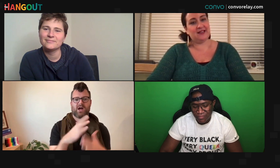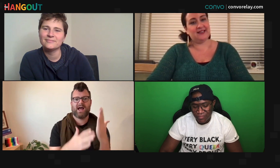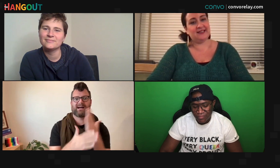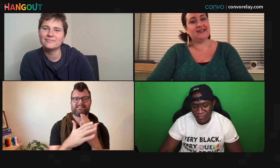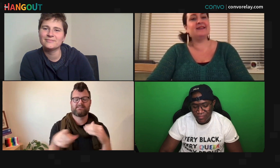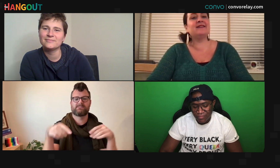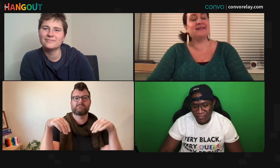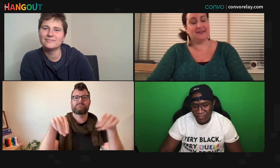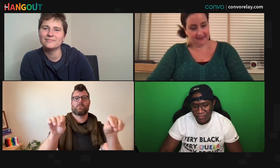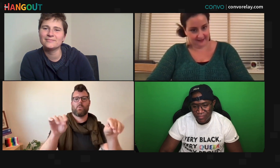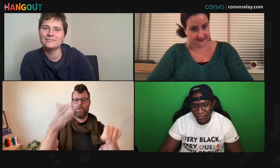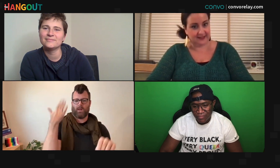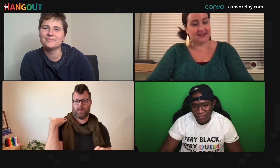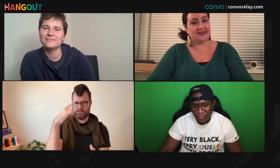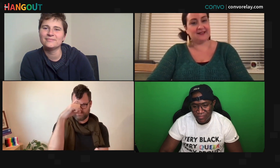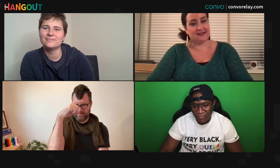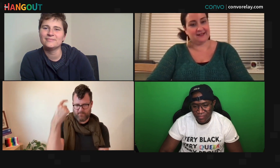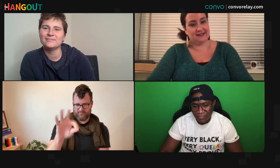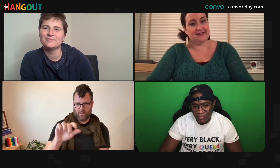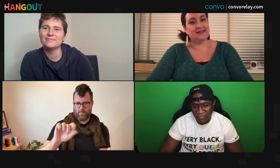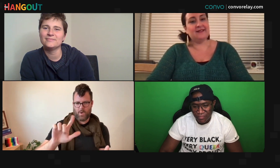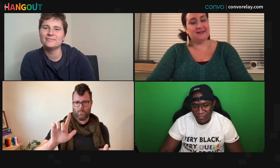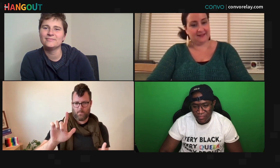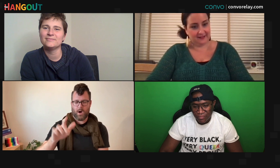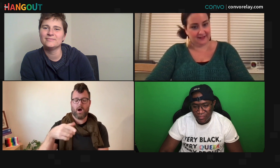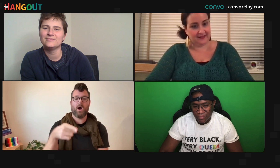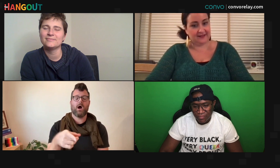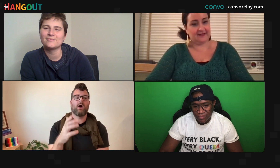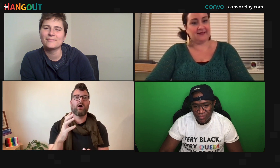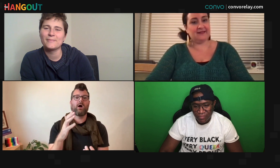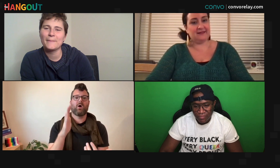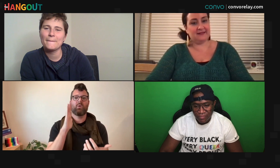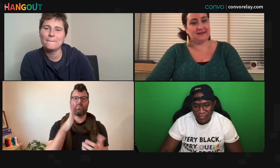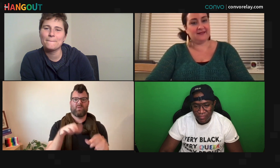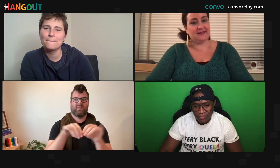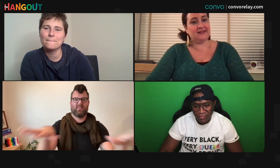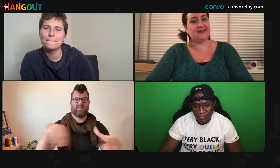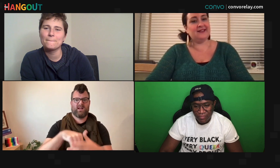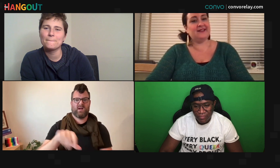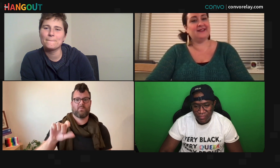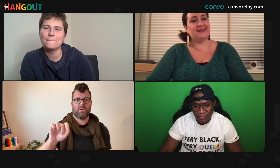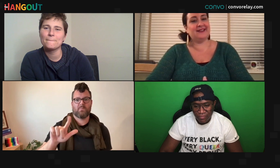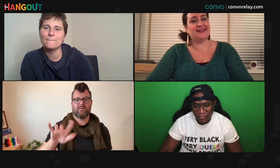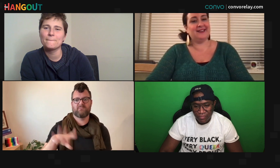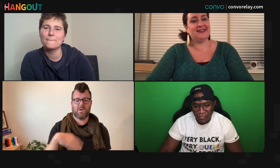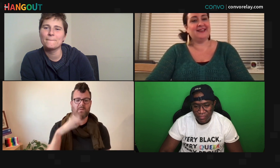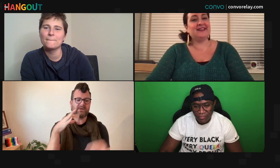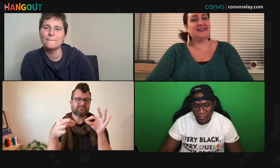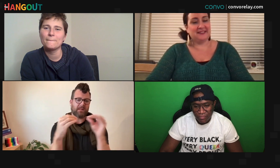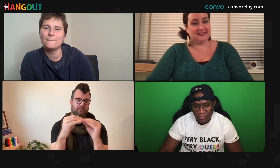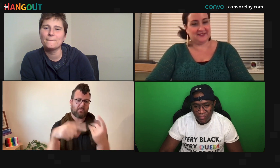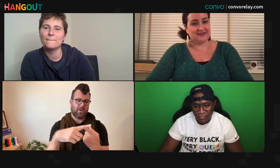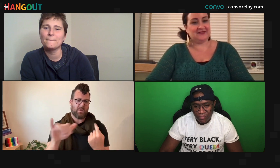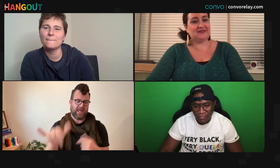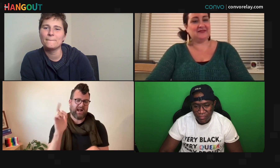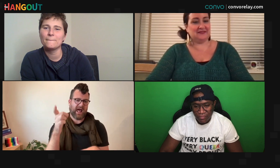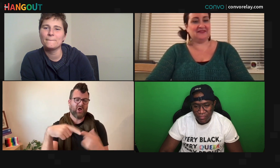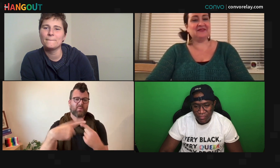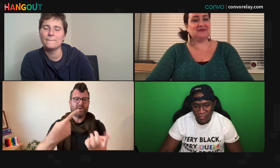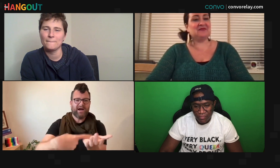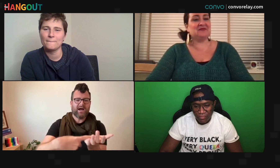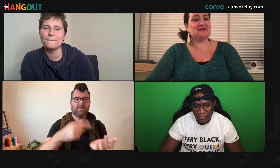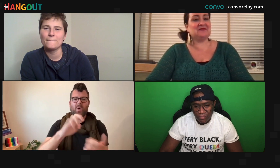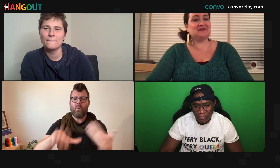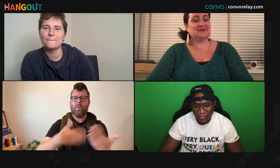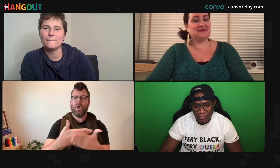of my book is Monster Hands. It was sold last summer of 2021, and it's going to